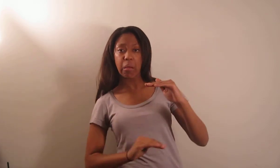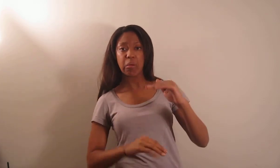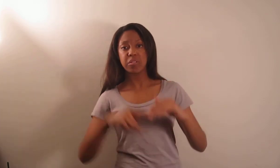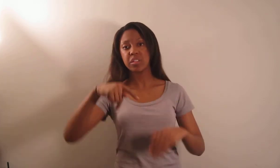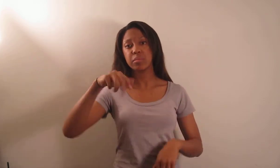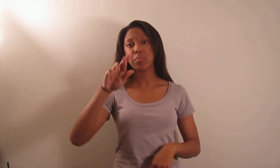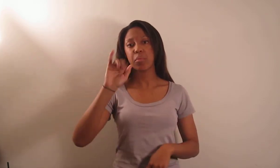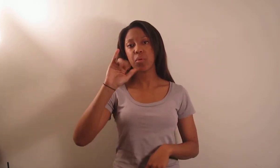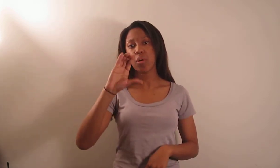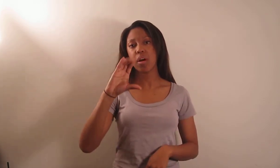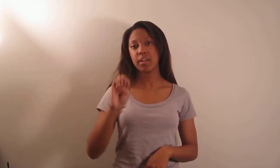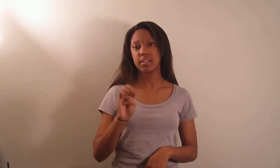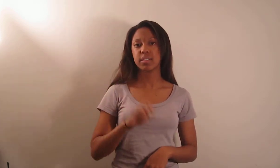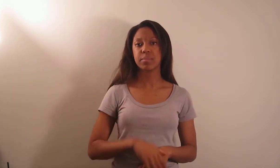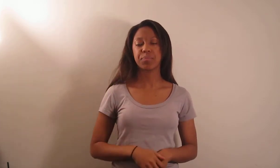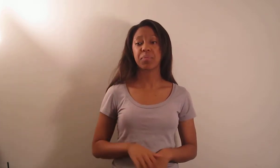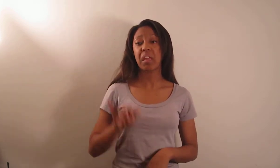That summer, there was a growing news thread.